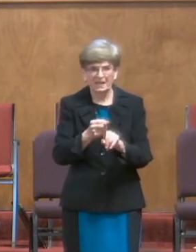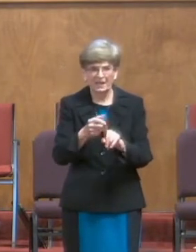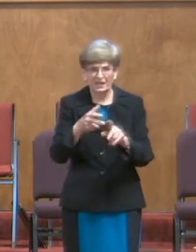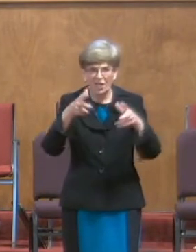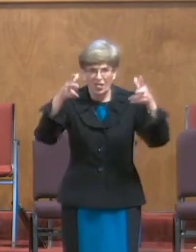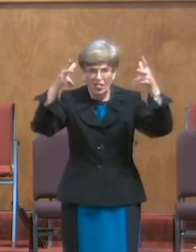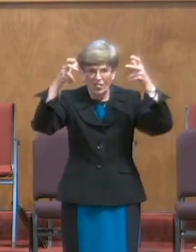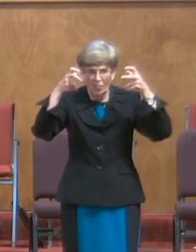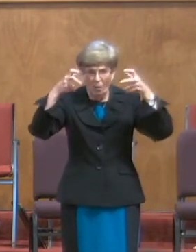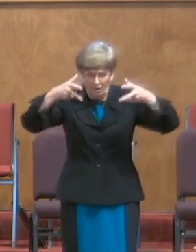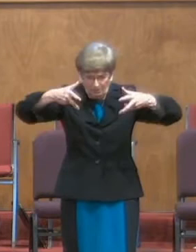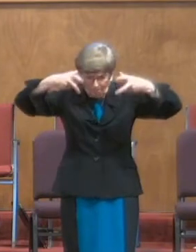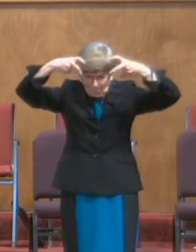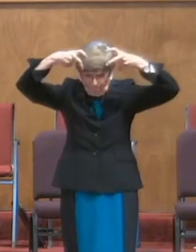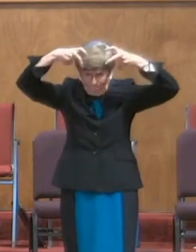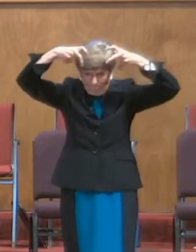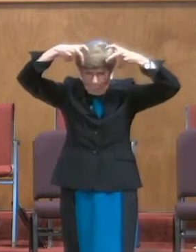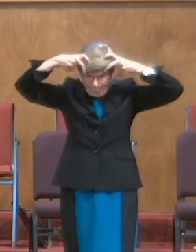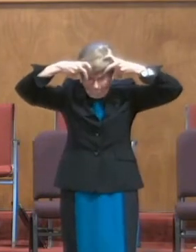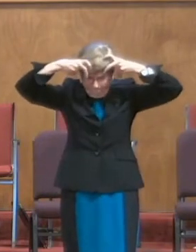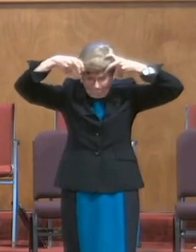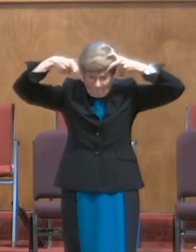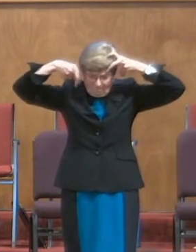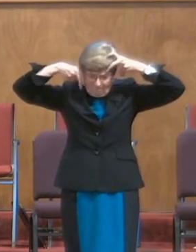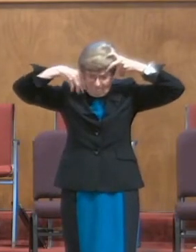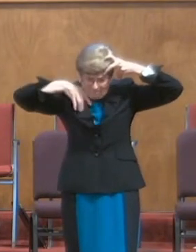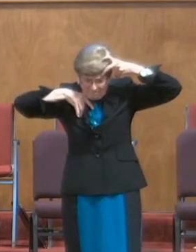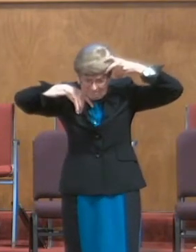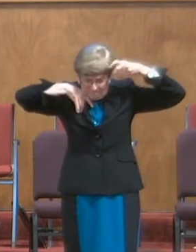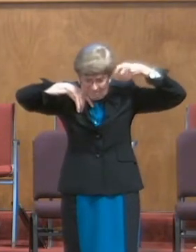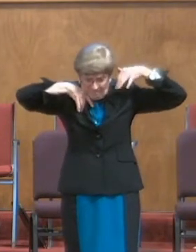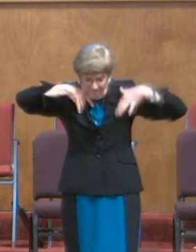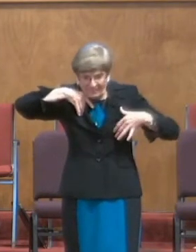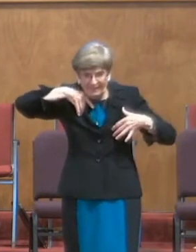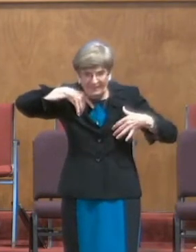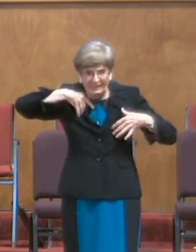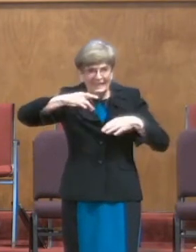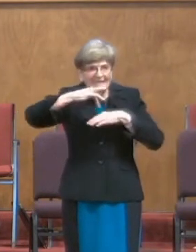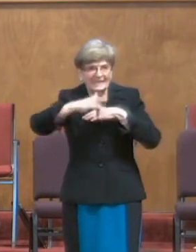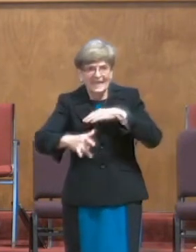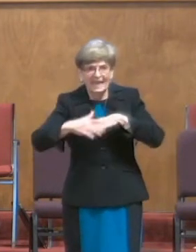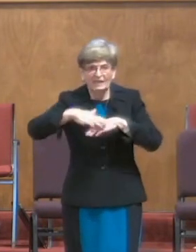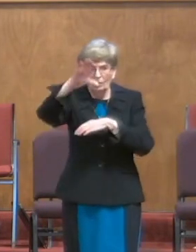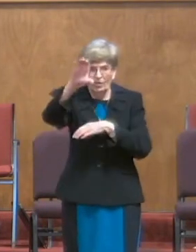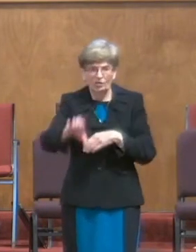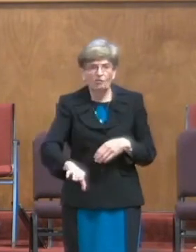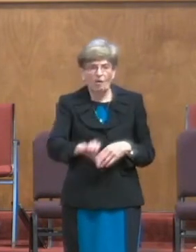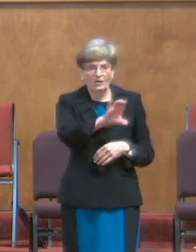been forced onto his head. He's naked on the cross.